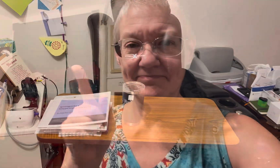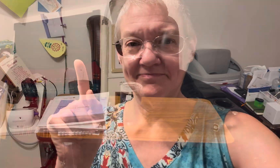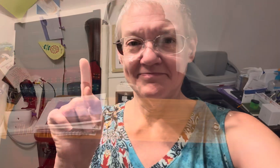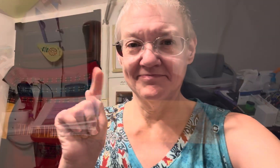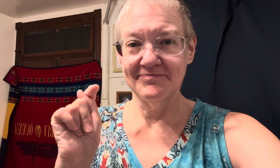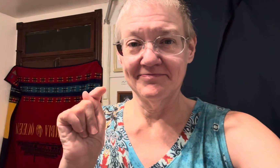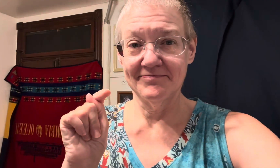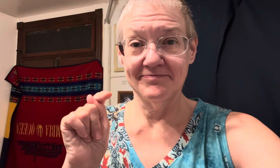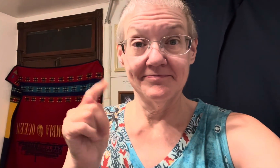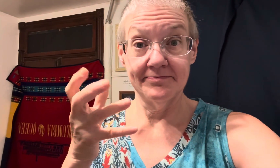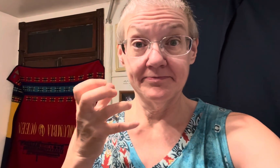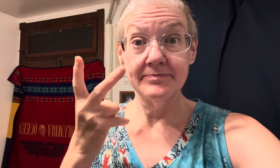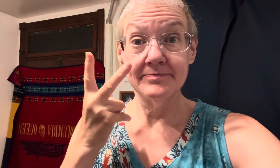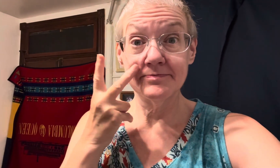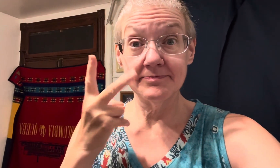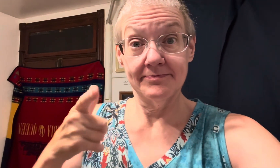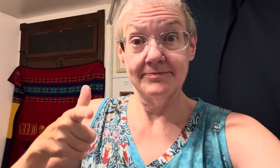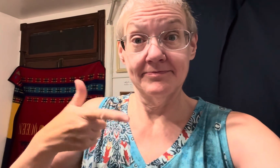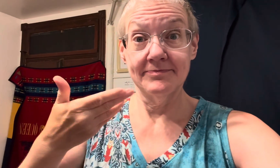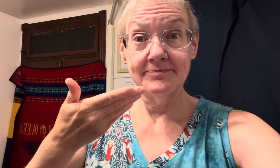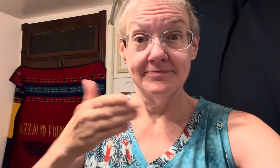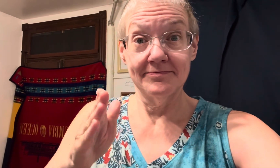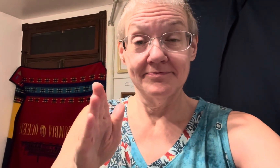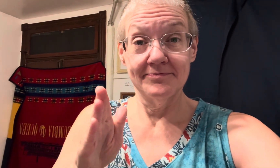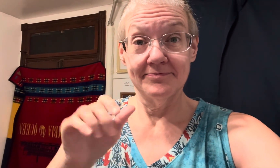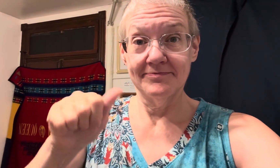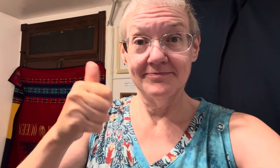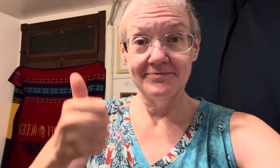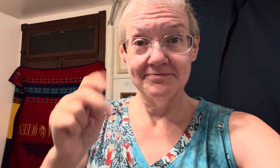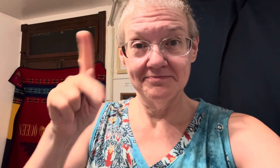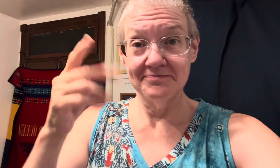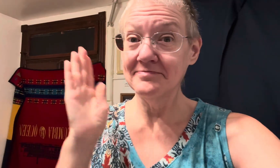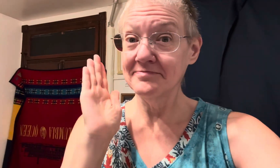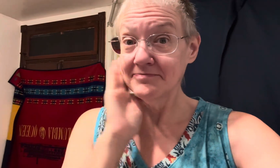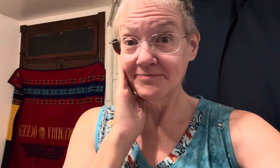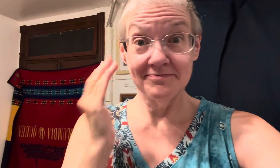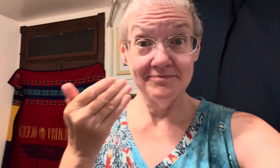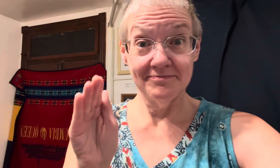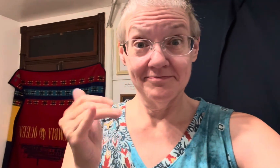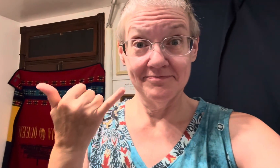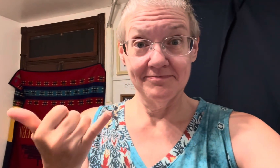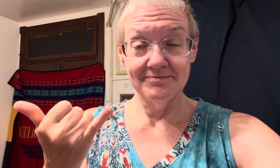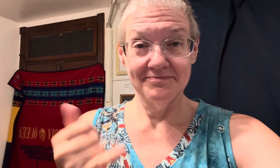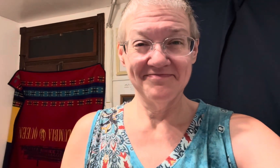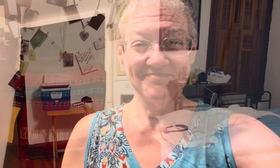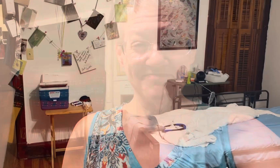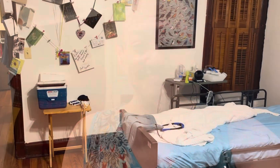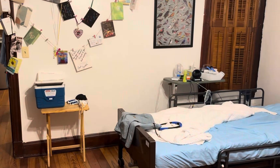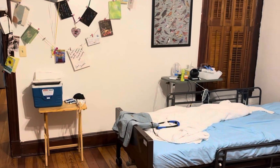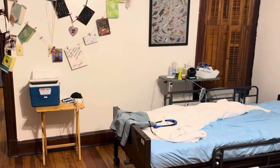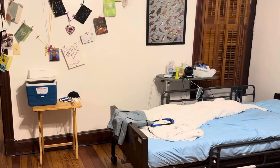You want to see how we've set up the living room to be Dale's bedroom? Let me show you.